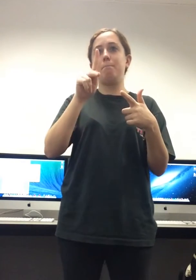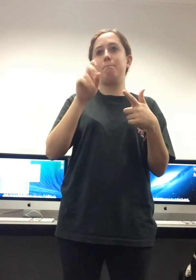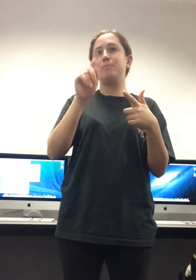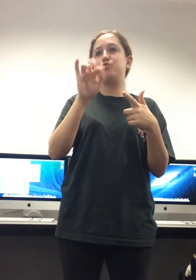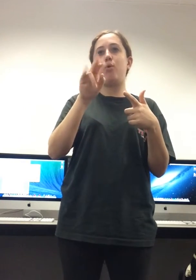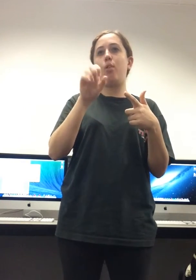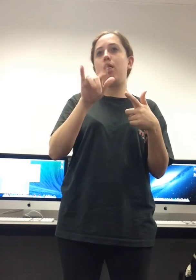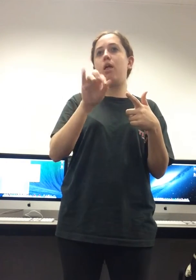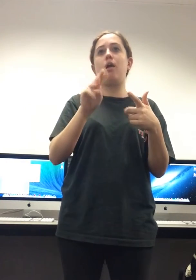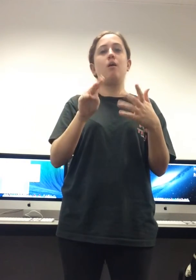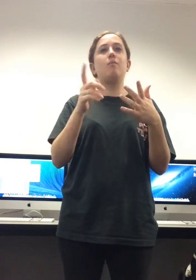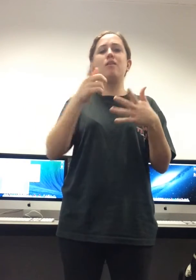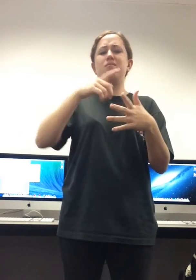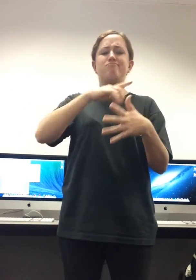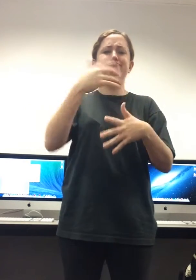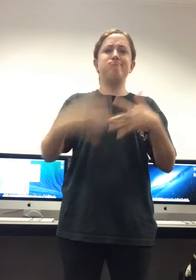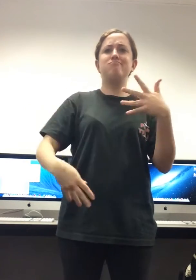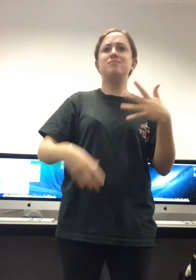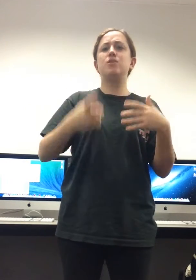allowed us to expand and trade.